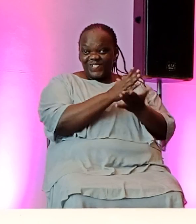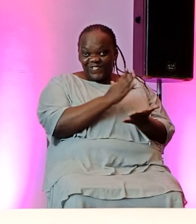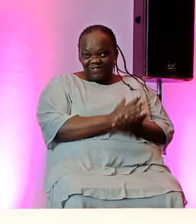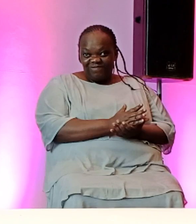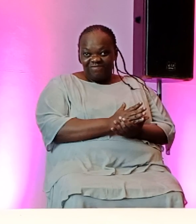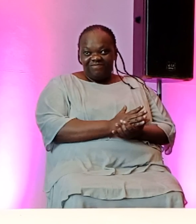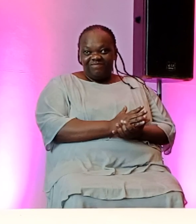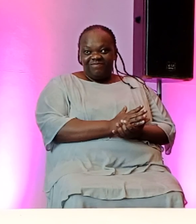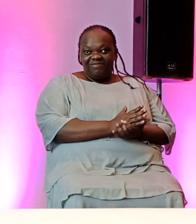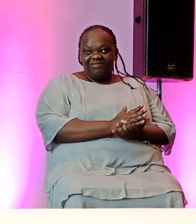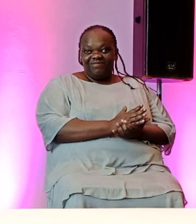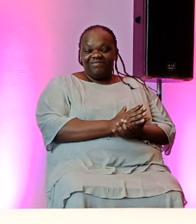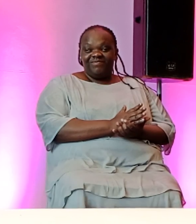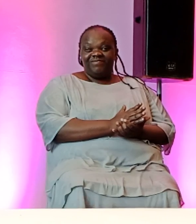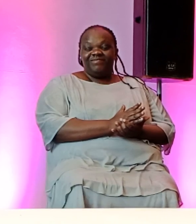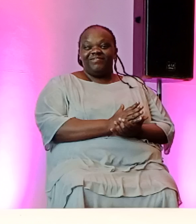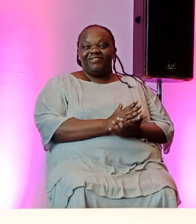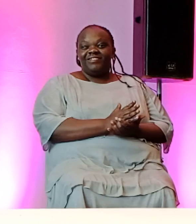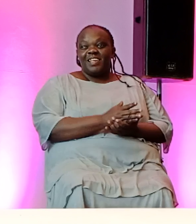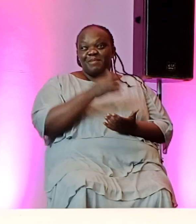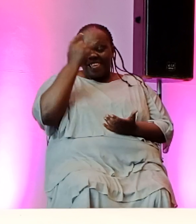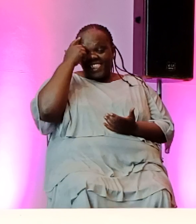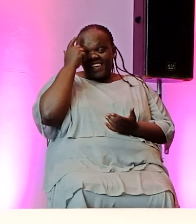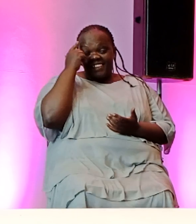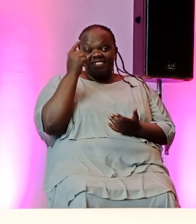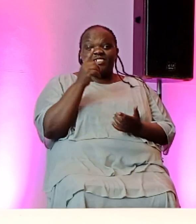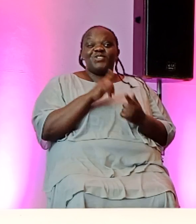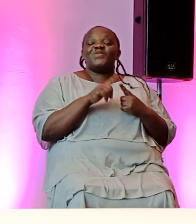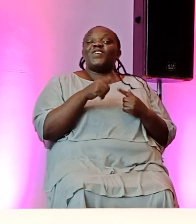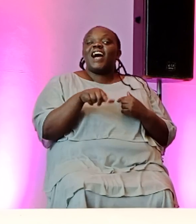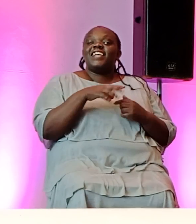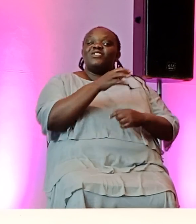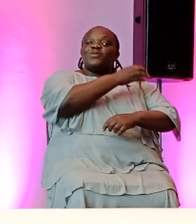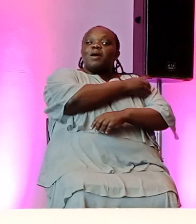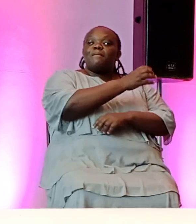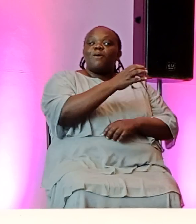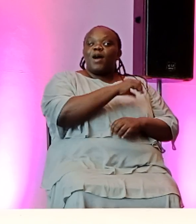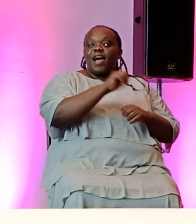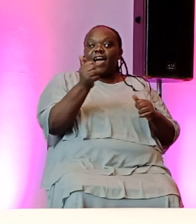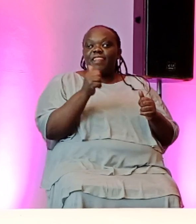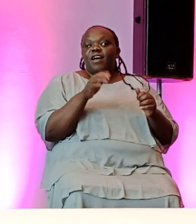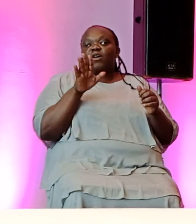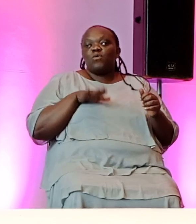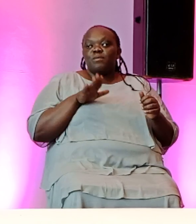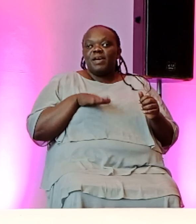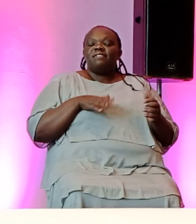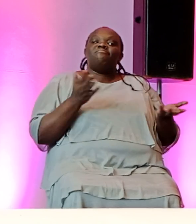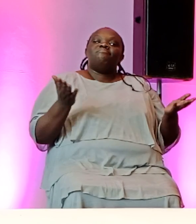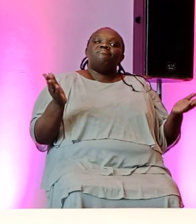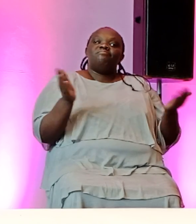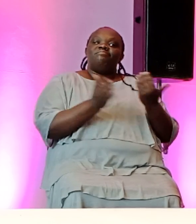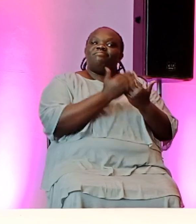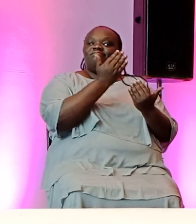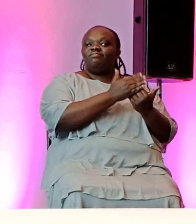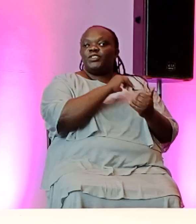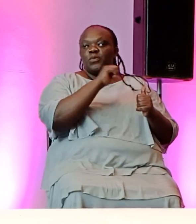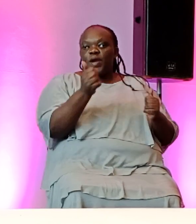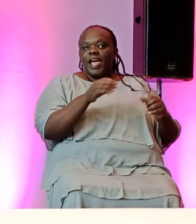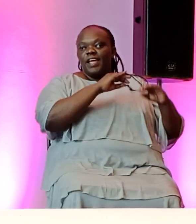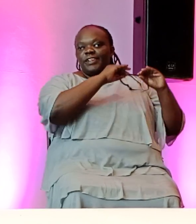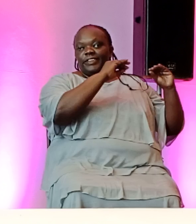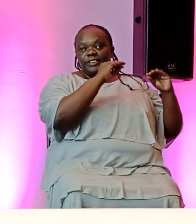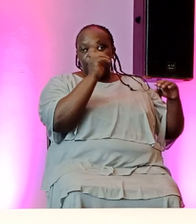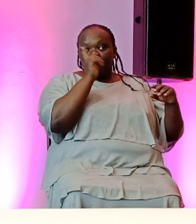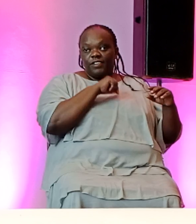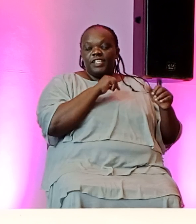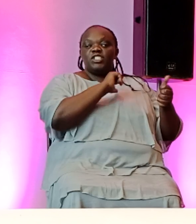true. I think it is up to us to empower other women, to bring them up with us. We have been taught